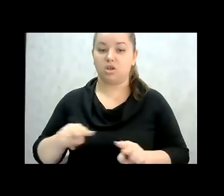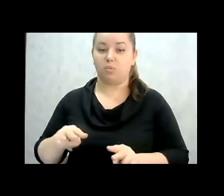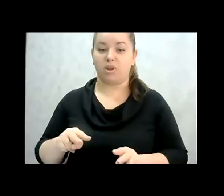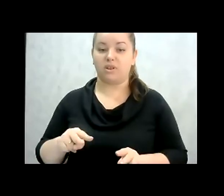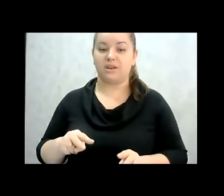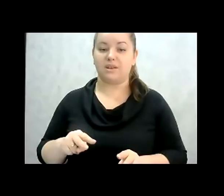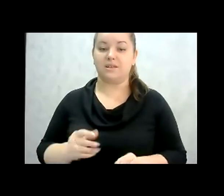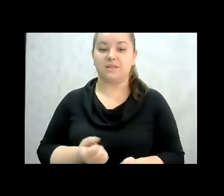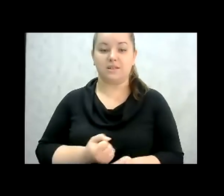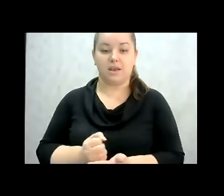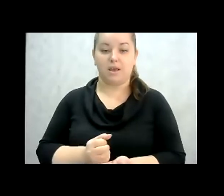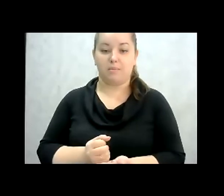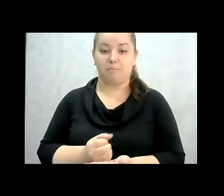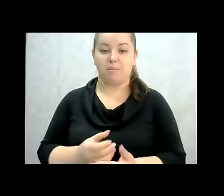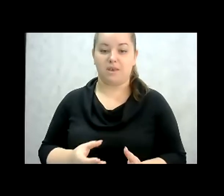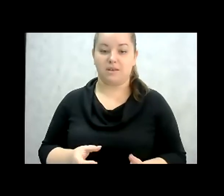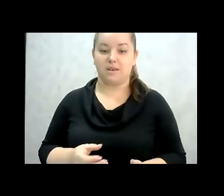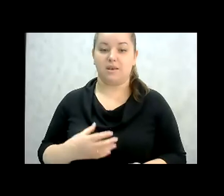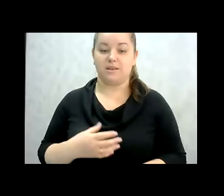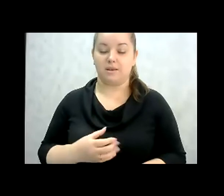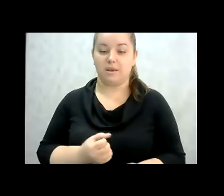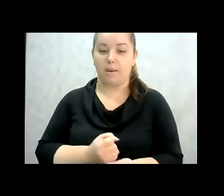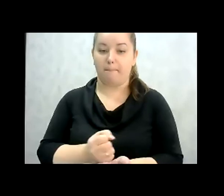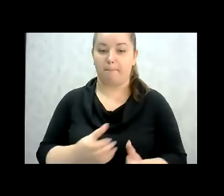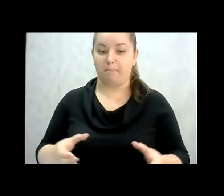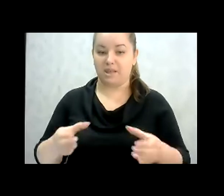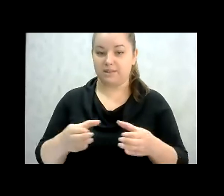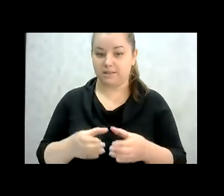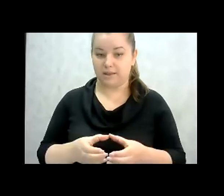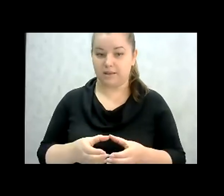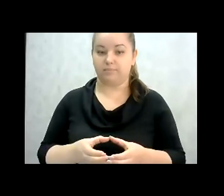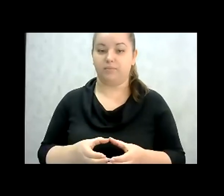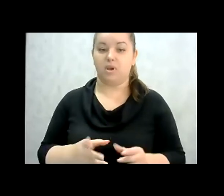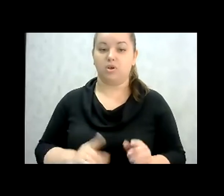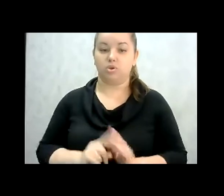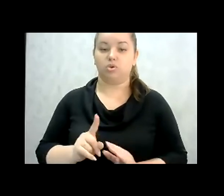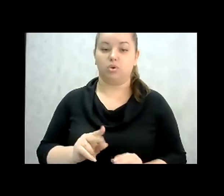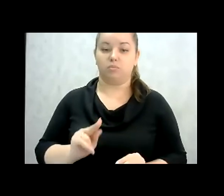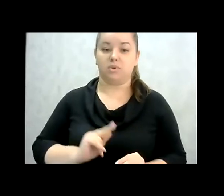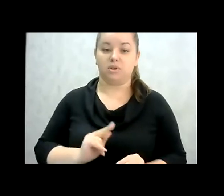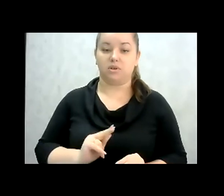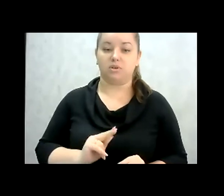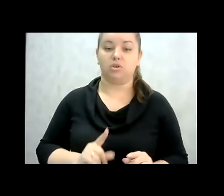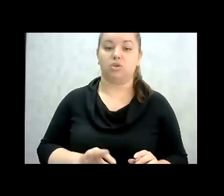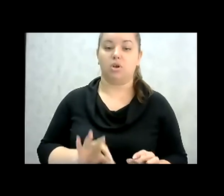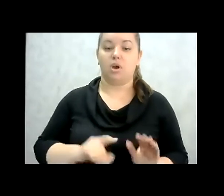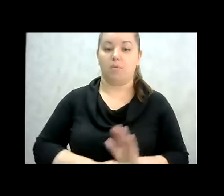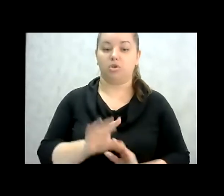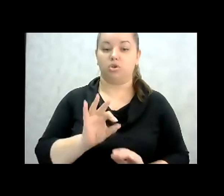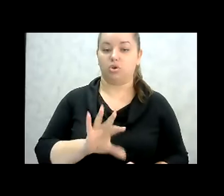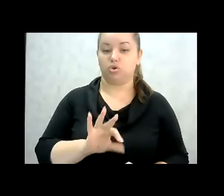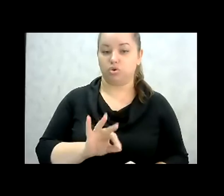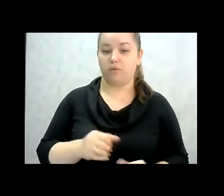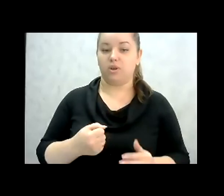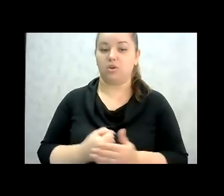December. So for the purposes of our discussion here today, based on NMO's assessment of these local elections, I